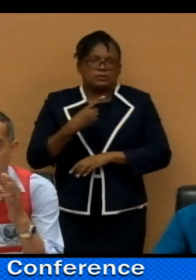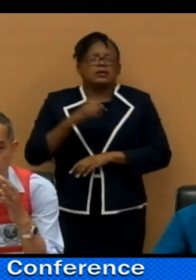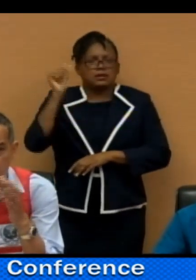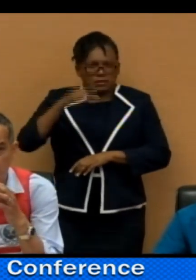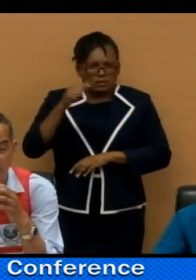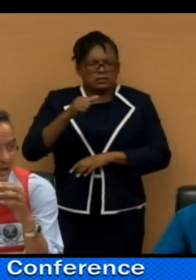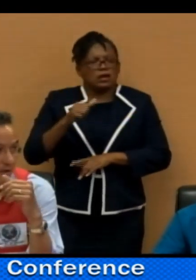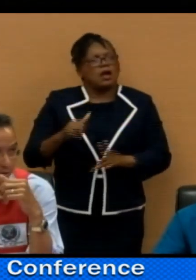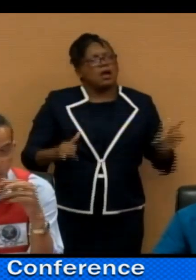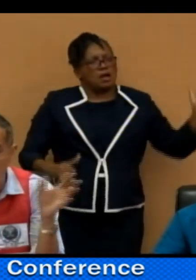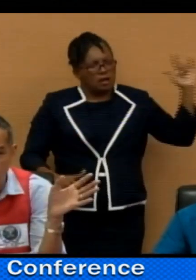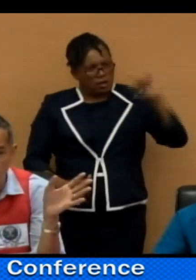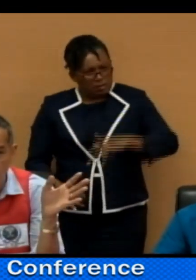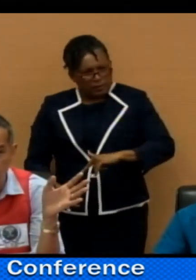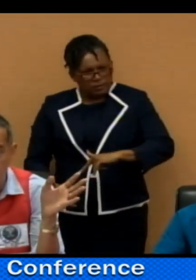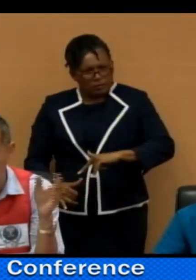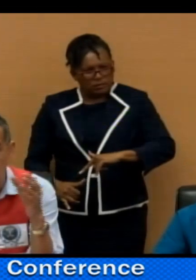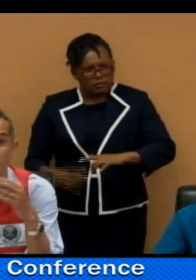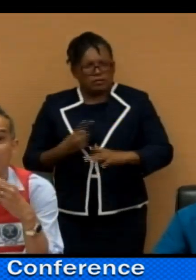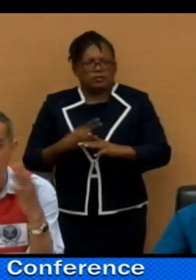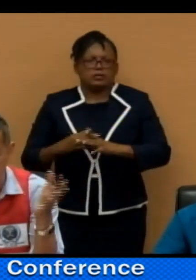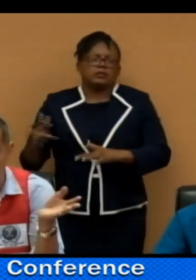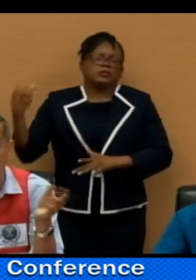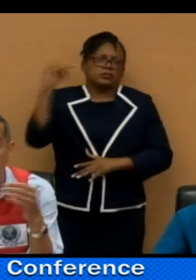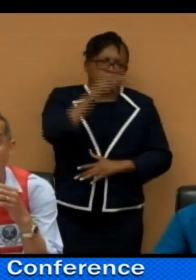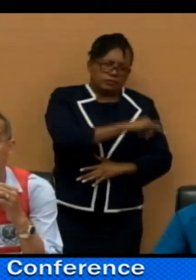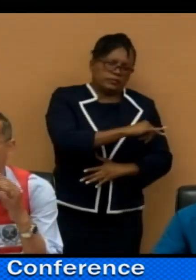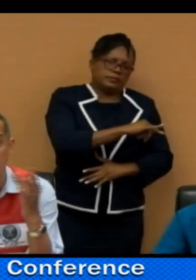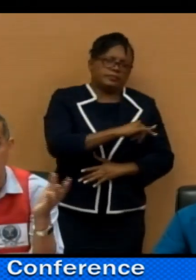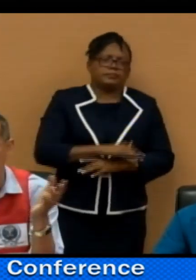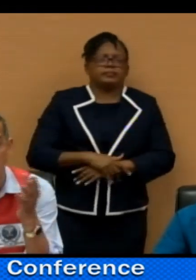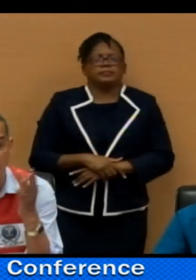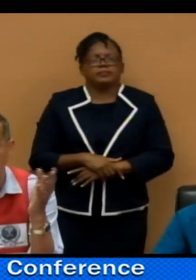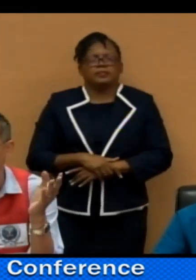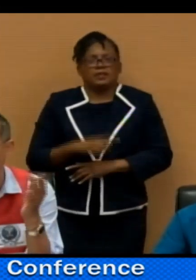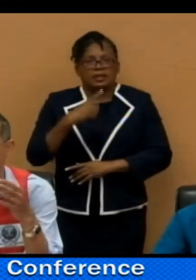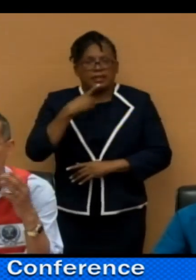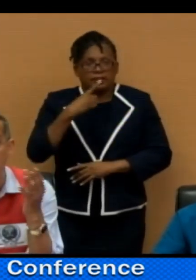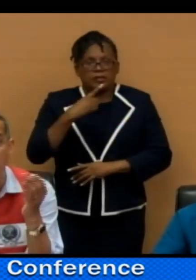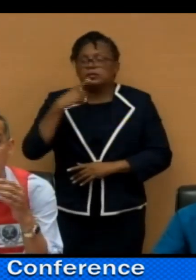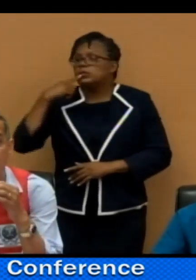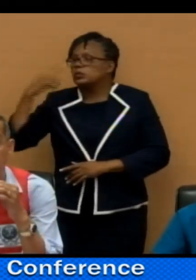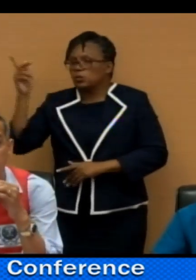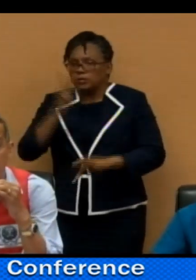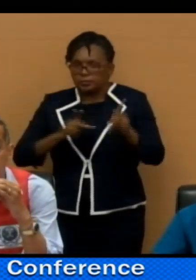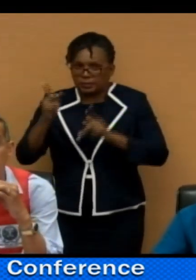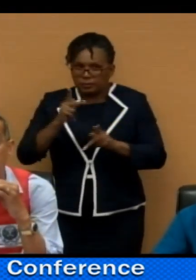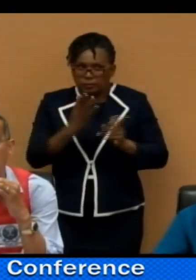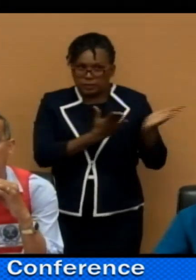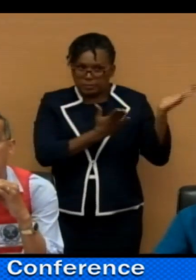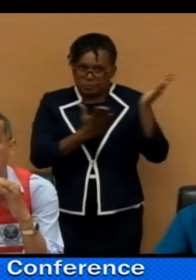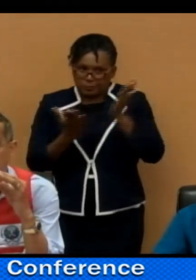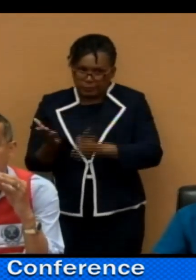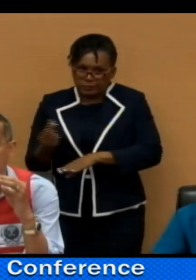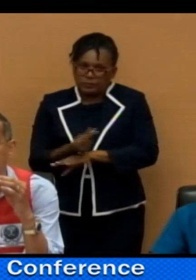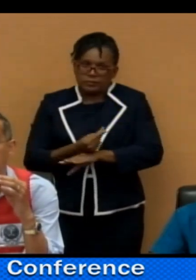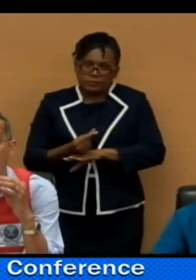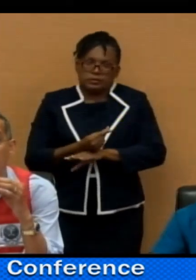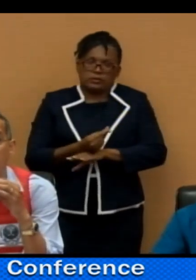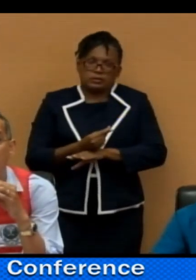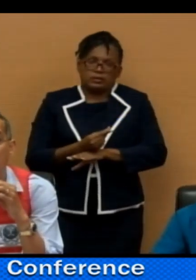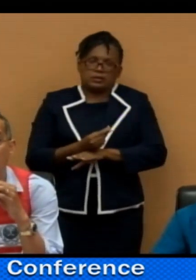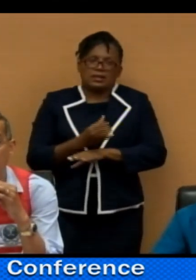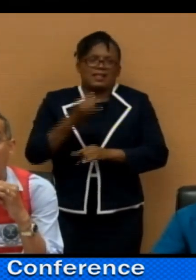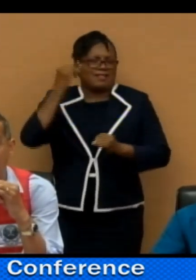to this date, and had informed individuals who they had flown in here previously in the last couple of days, weeks, months, that is their